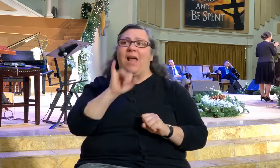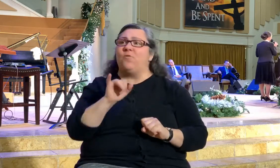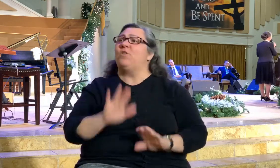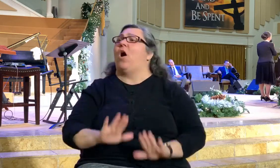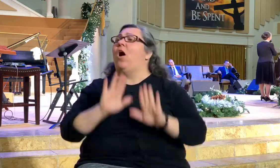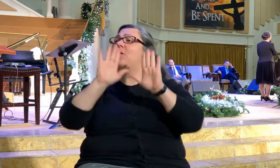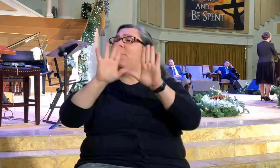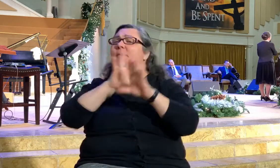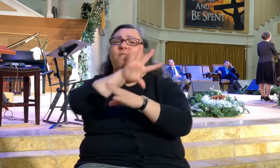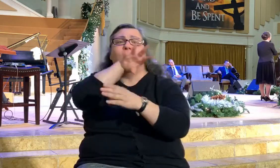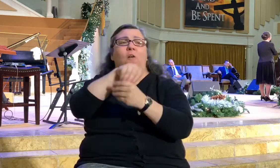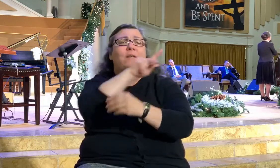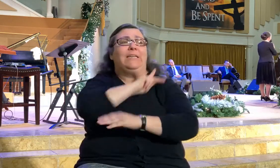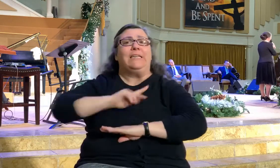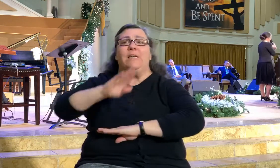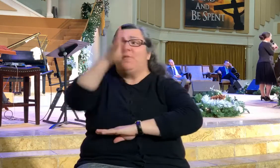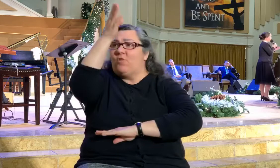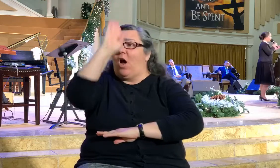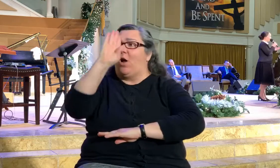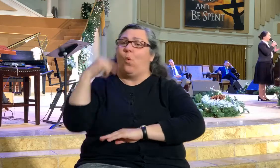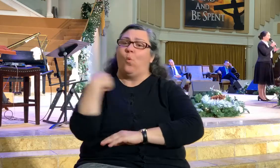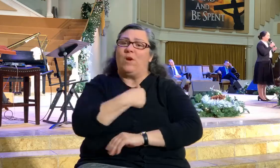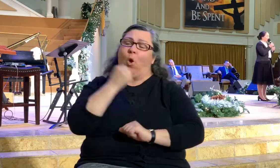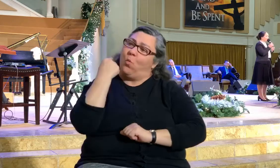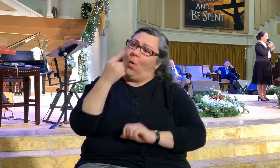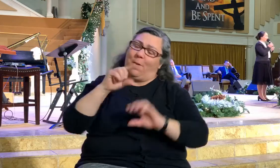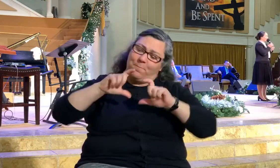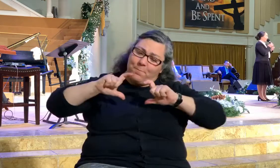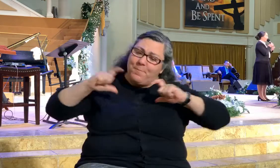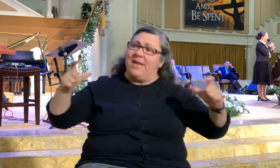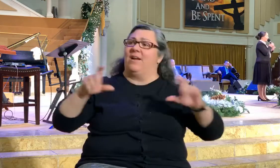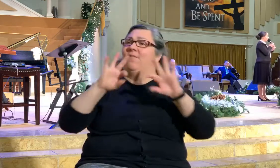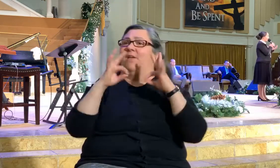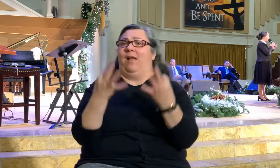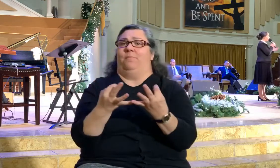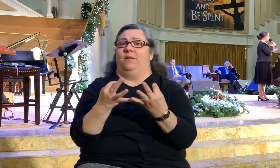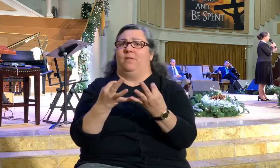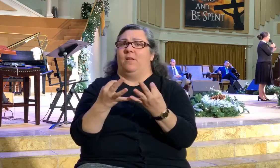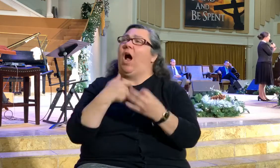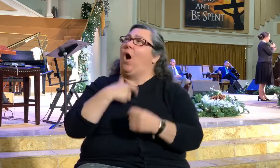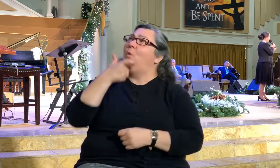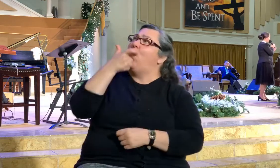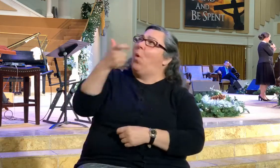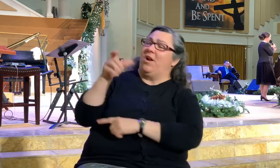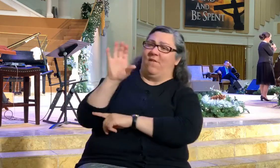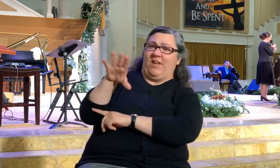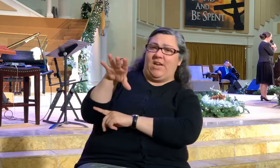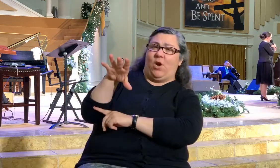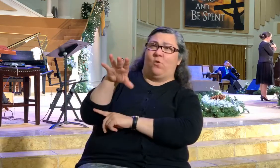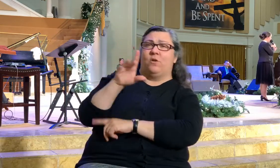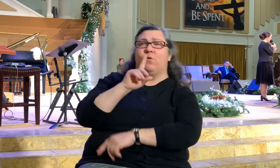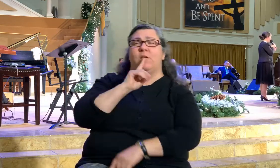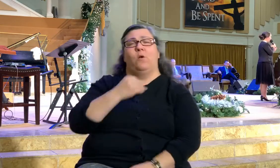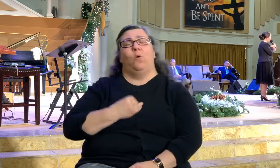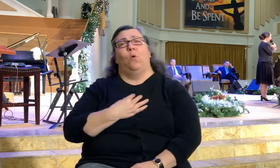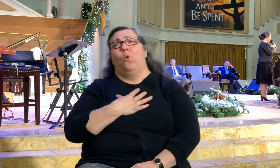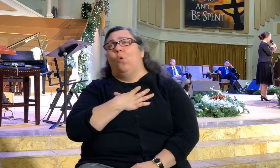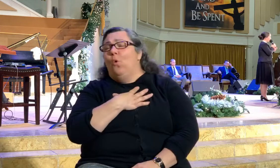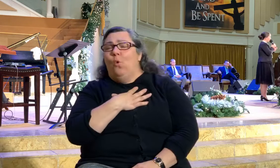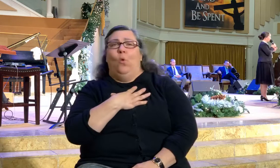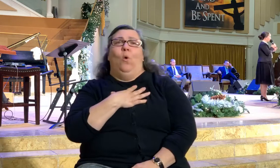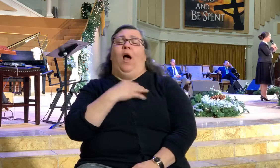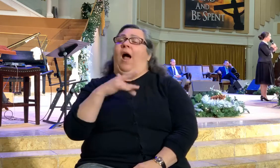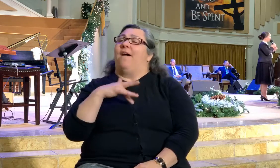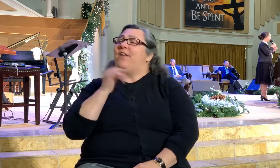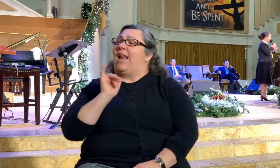huge family. And tonight, as I watched the video, it meant more to me watching it with all of you, because I felt